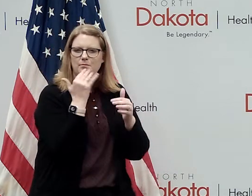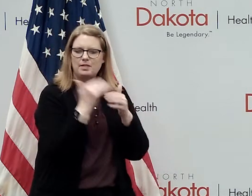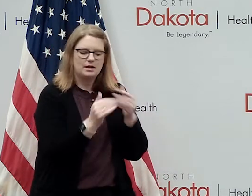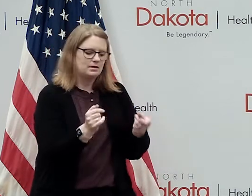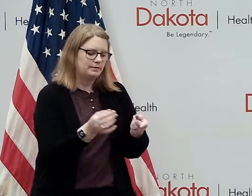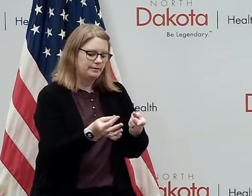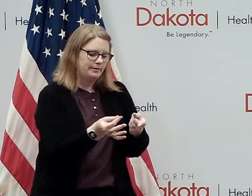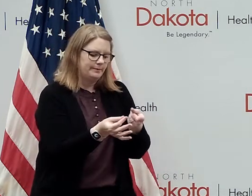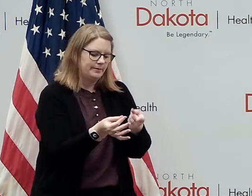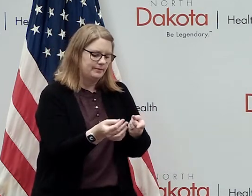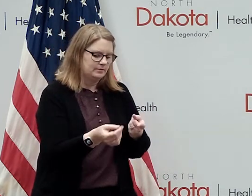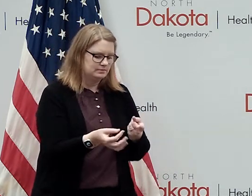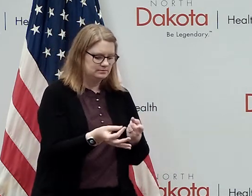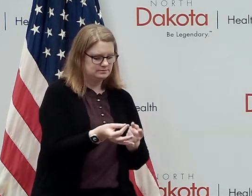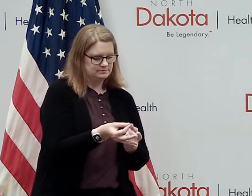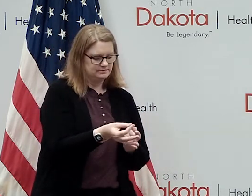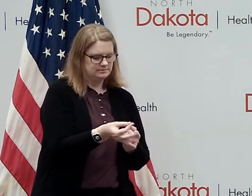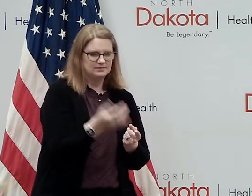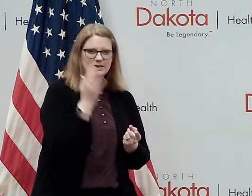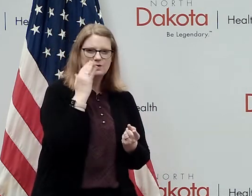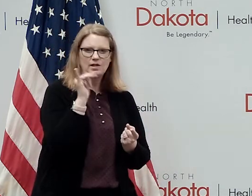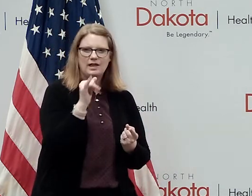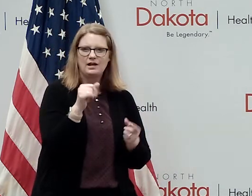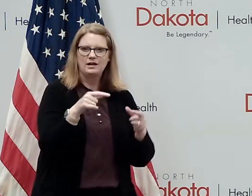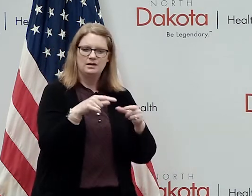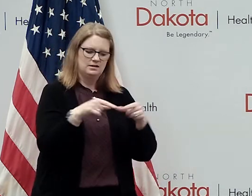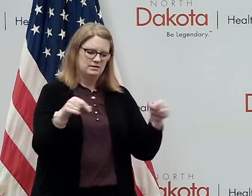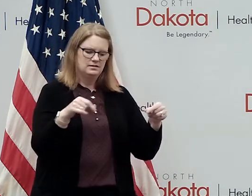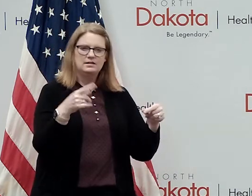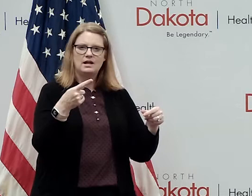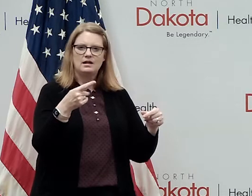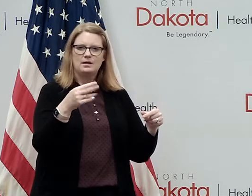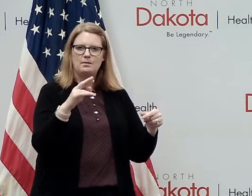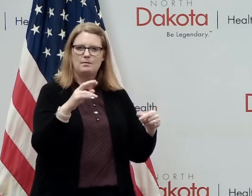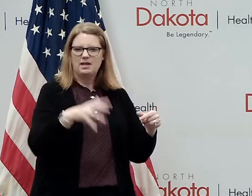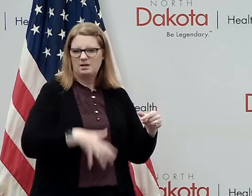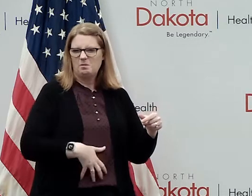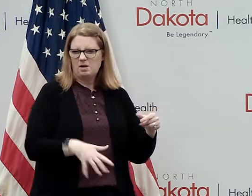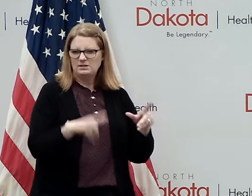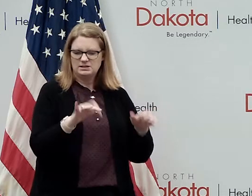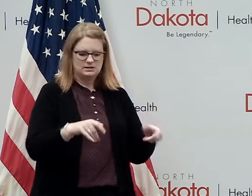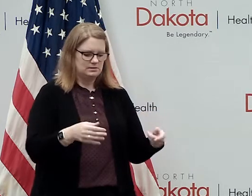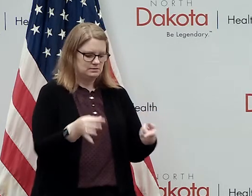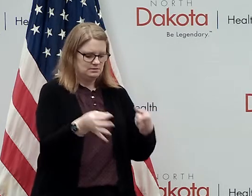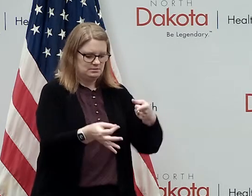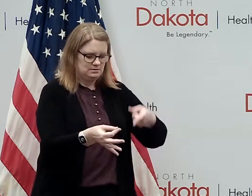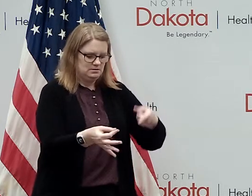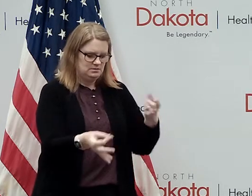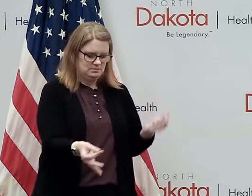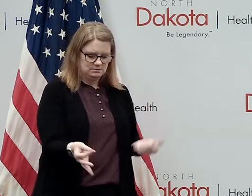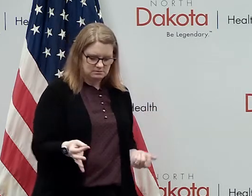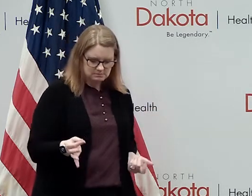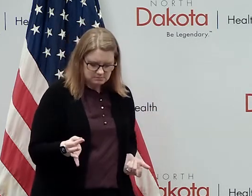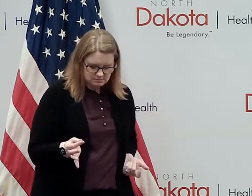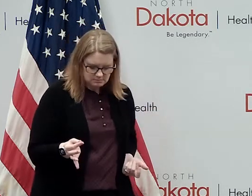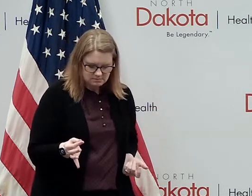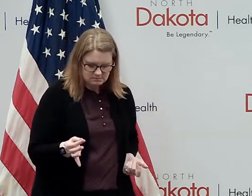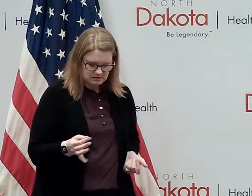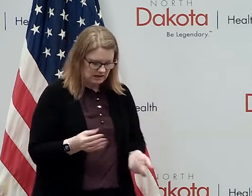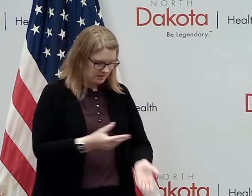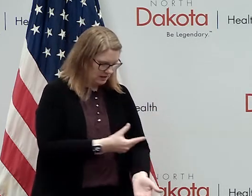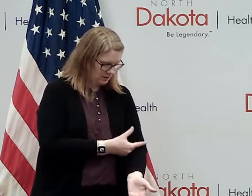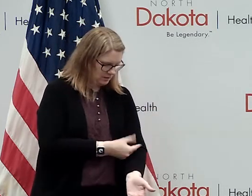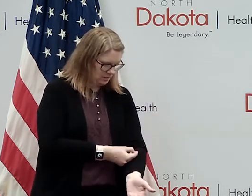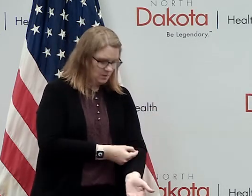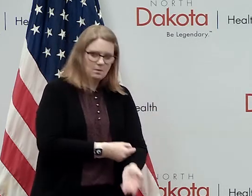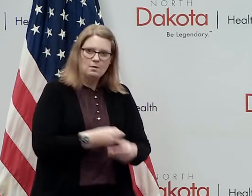little thing that looks a little bit like a pregnancy test. It's called a lateral flow test, and then 15 minutes later you have that. We want to make sure that those will